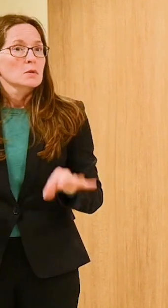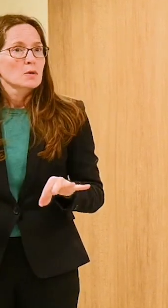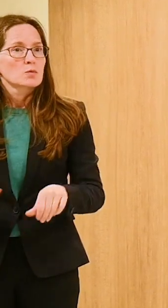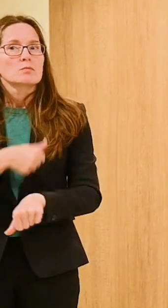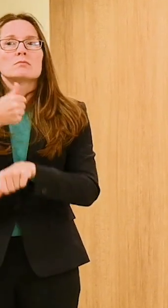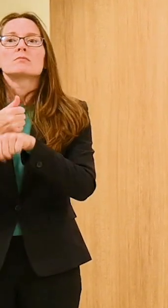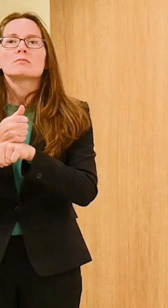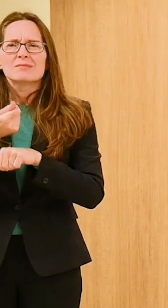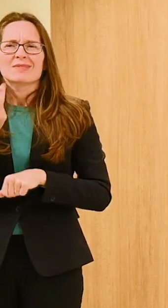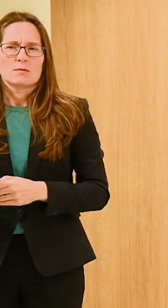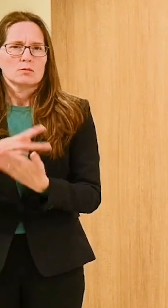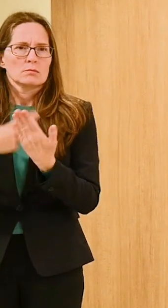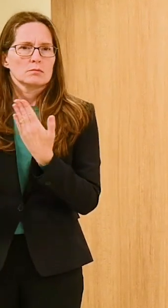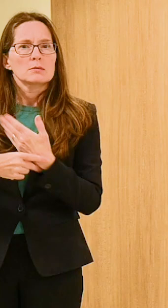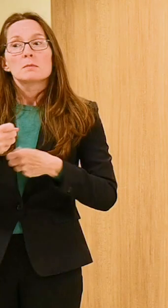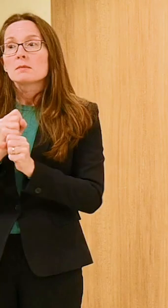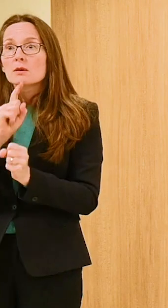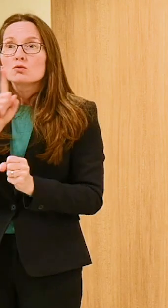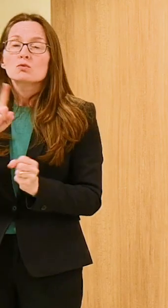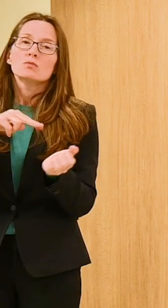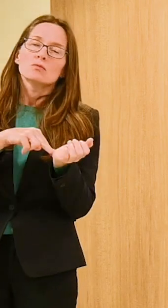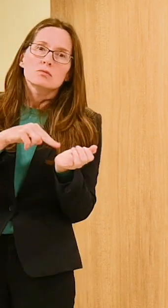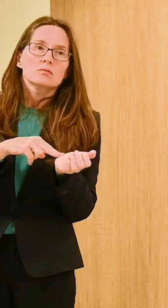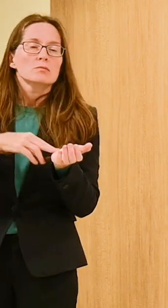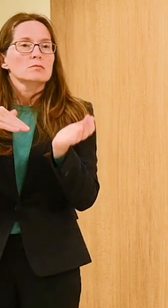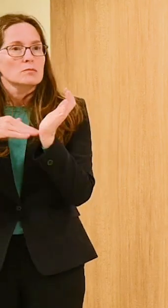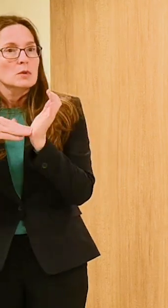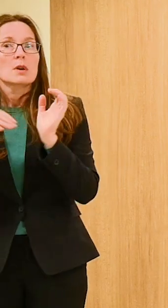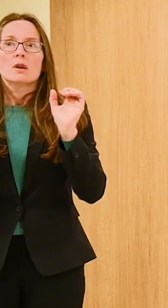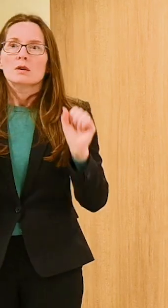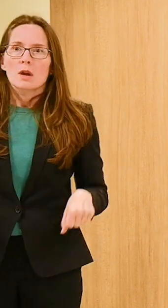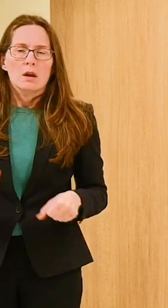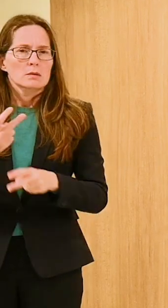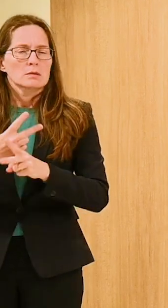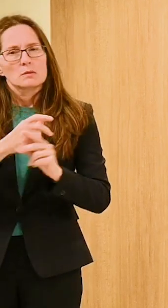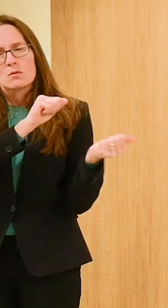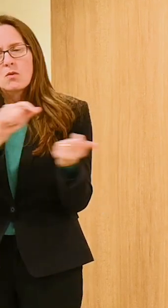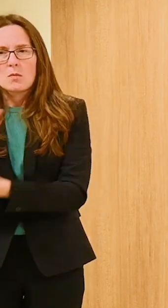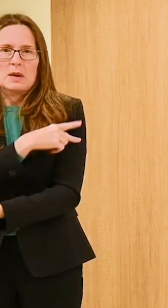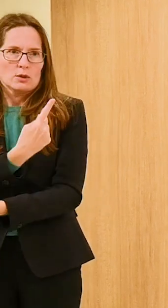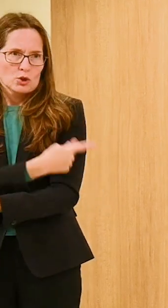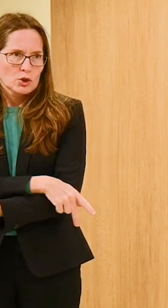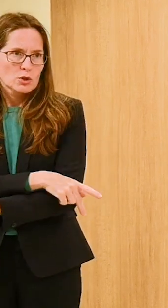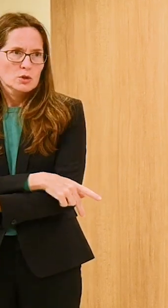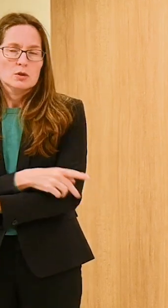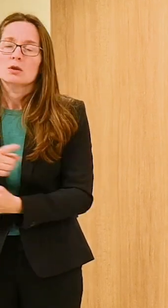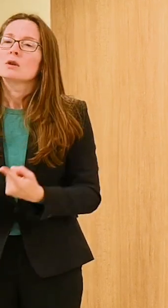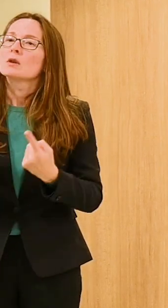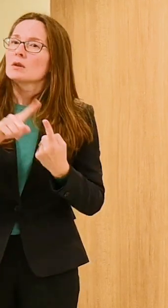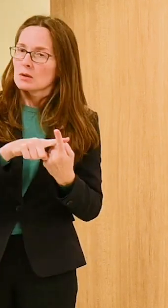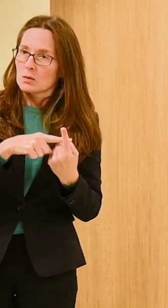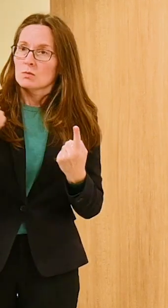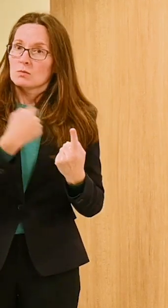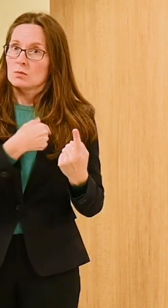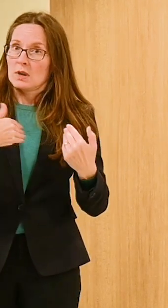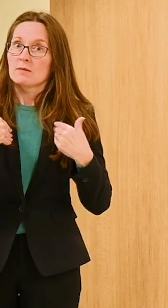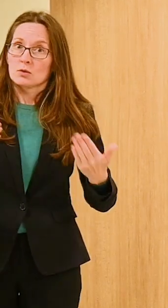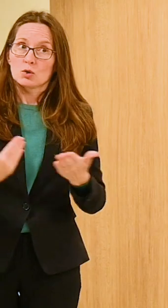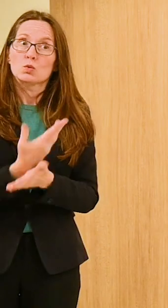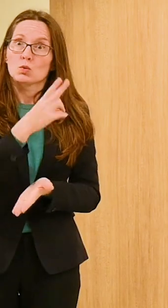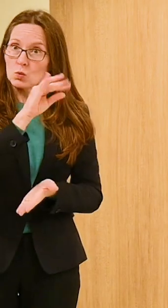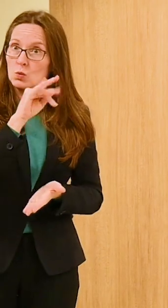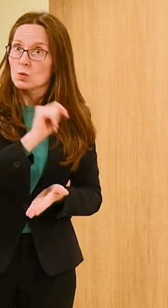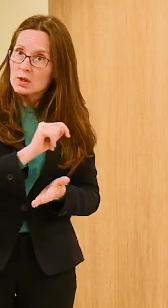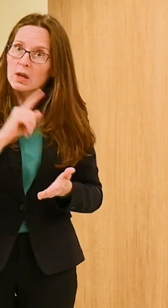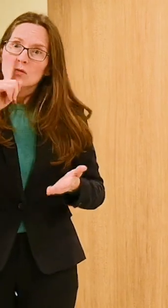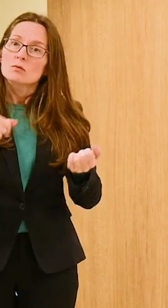deliver high-quality, safe care for all patients. Our discharge hospitality suite helps free up inpatient rooms by supporting patients ready to go